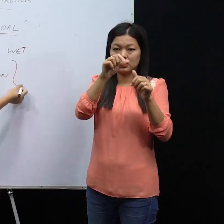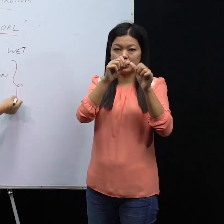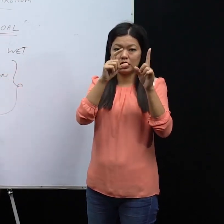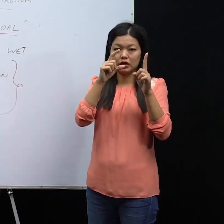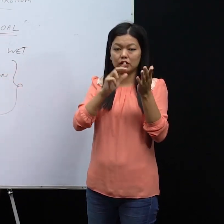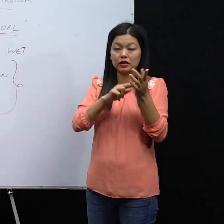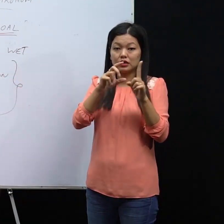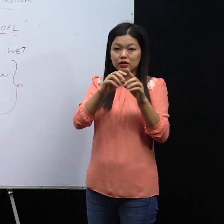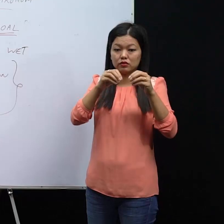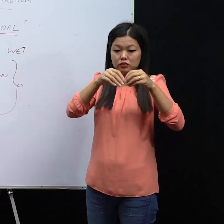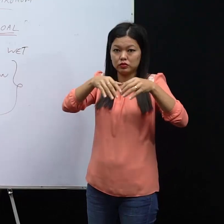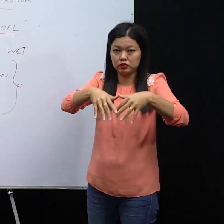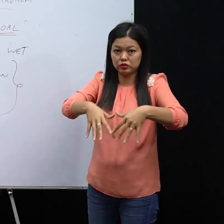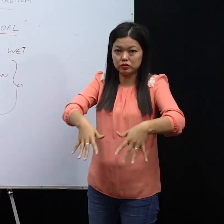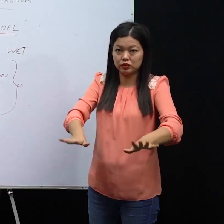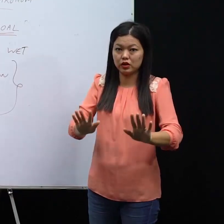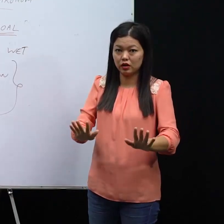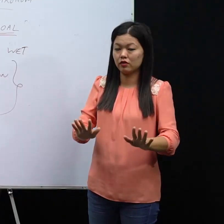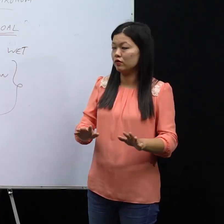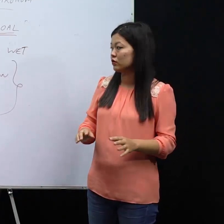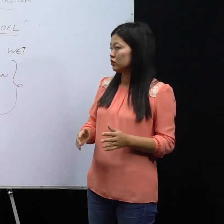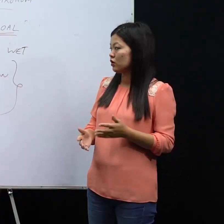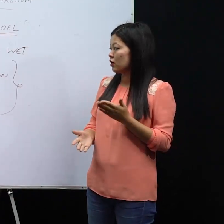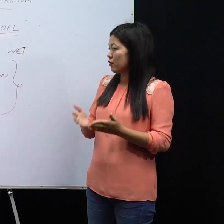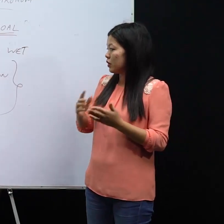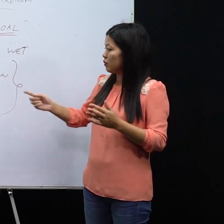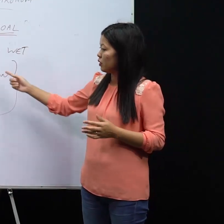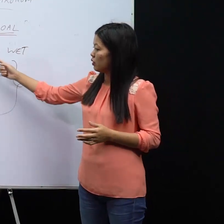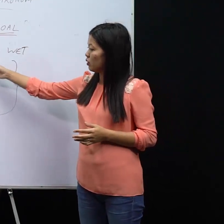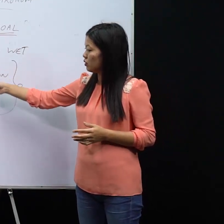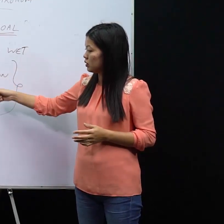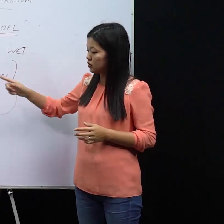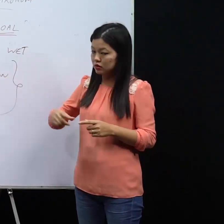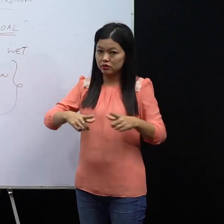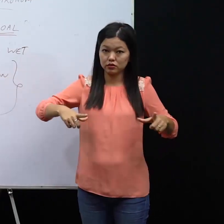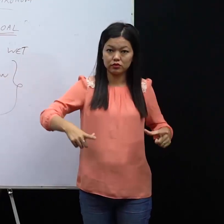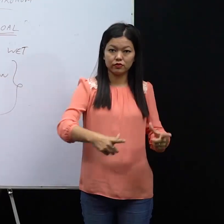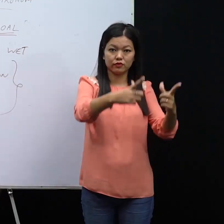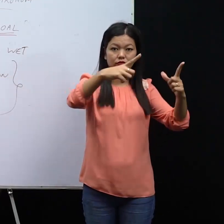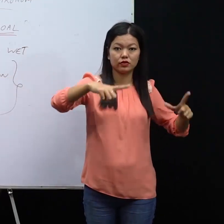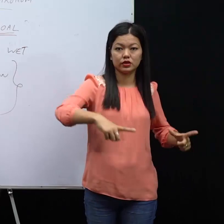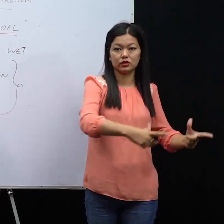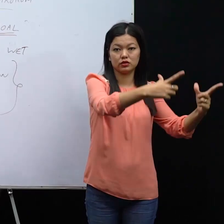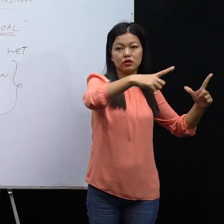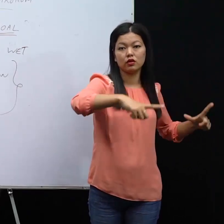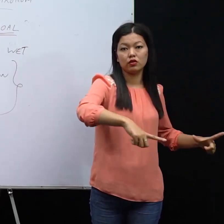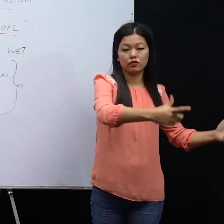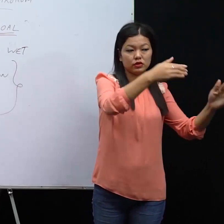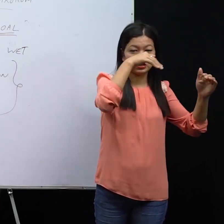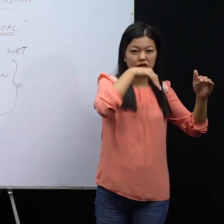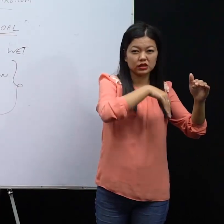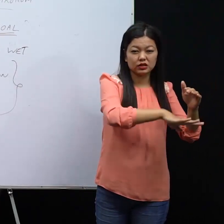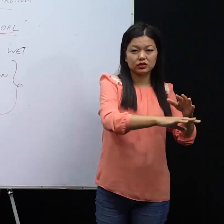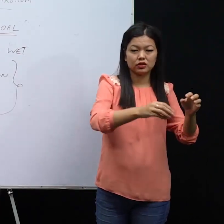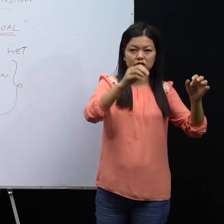Okay, so due to natural factors such as all this, okay, now what happened is that this forest, this dense,